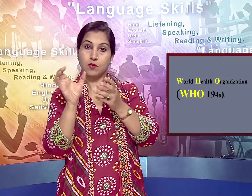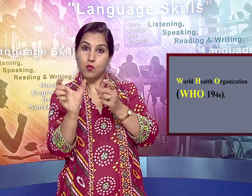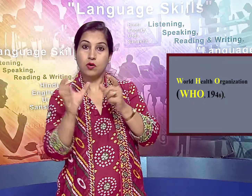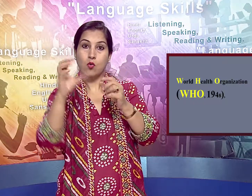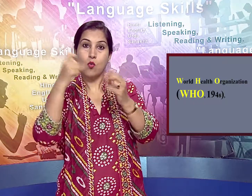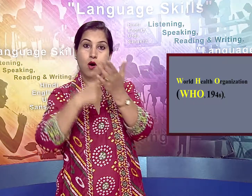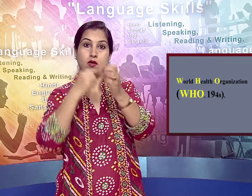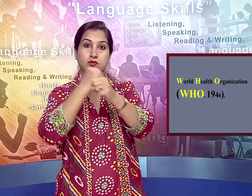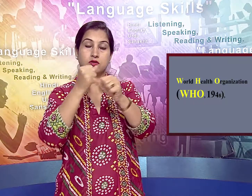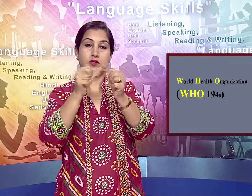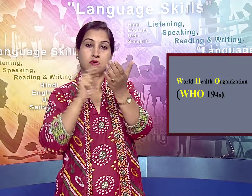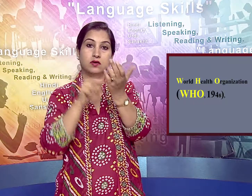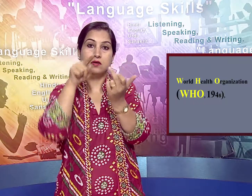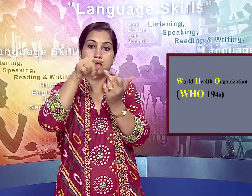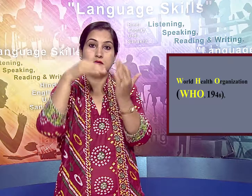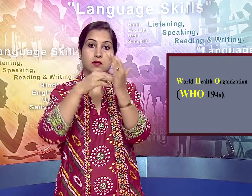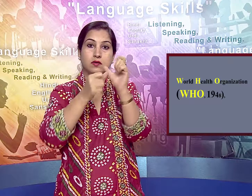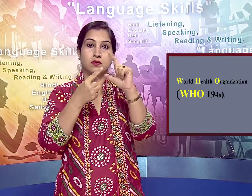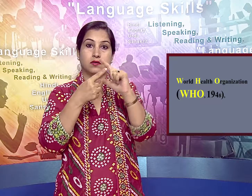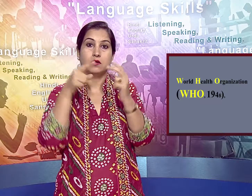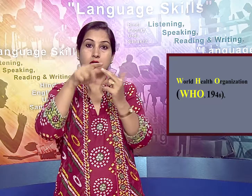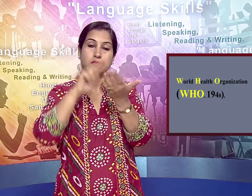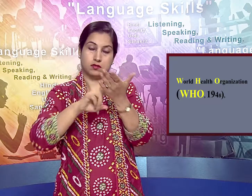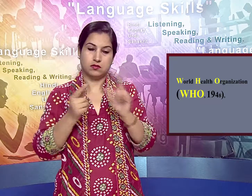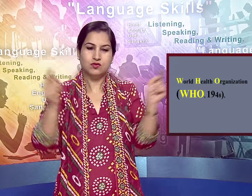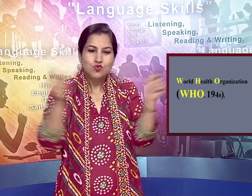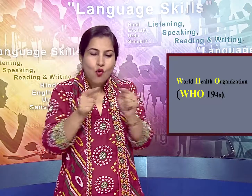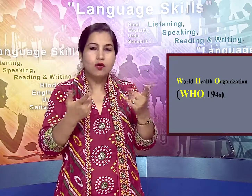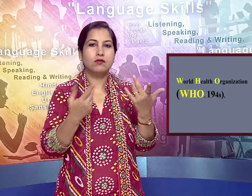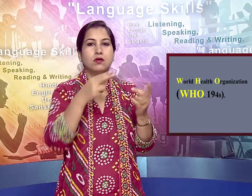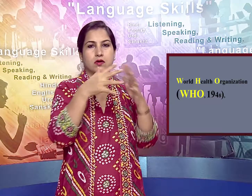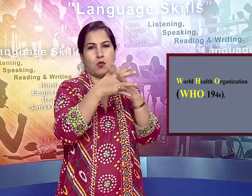In brief, we call it WHO.